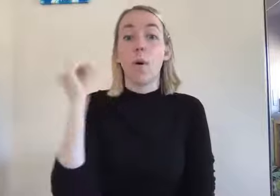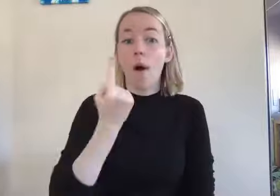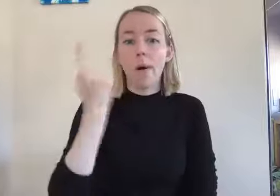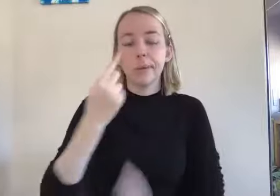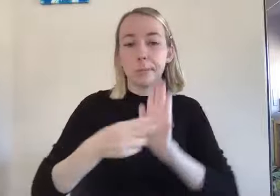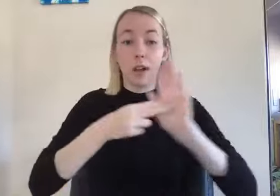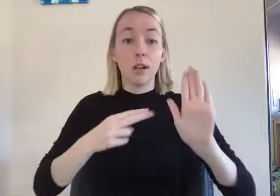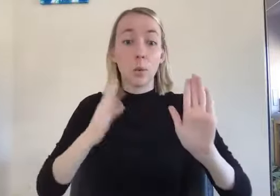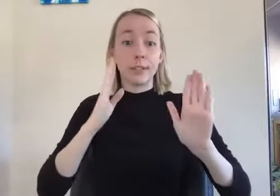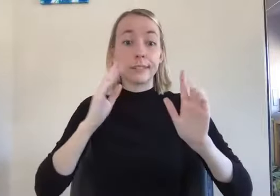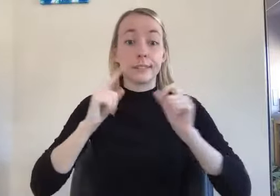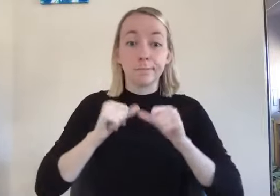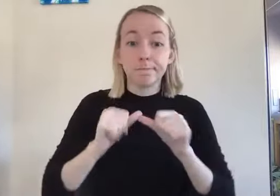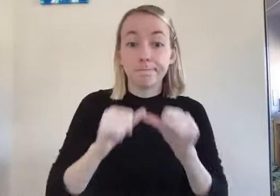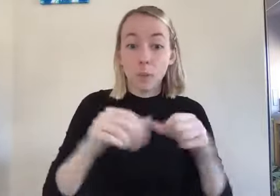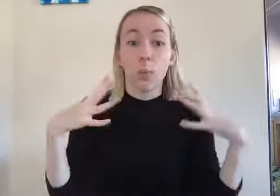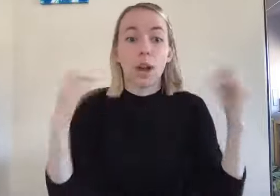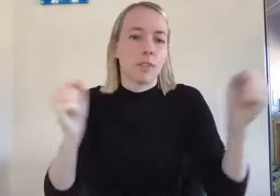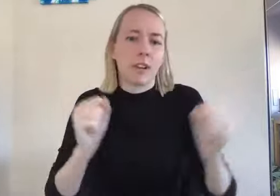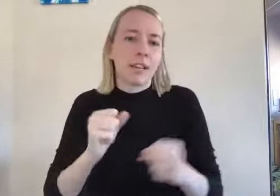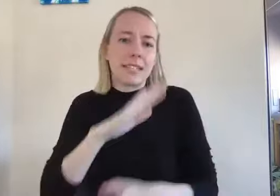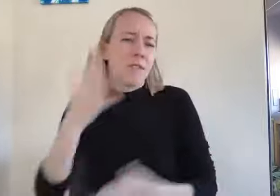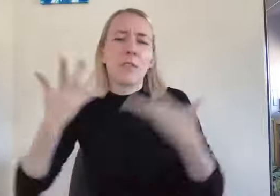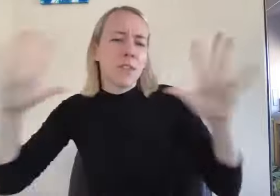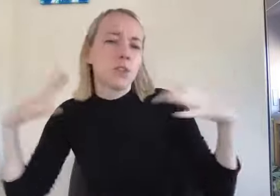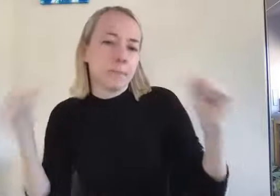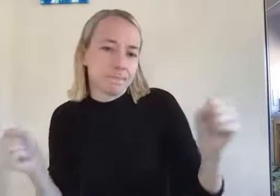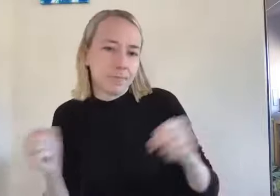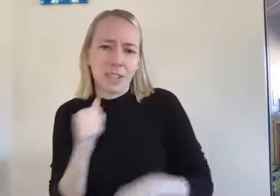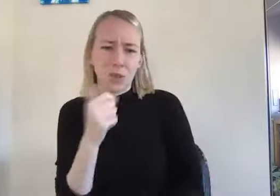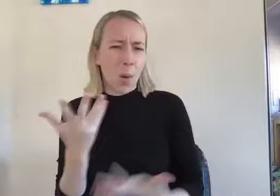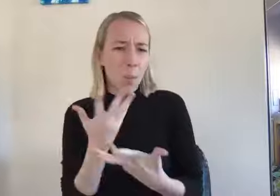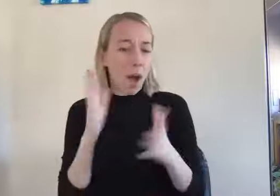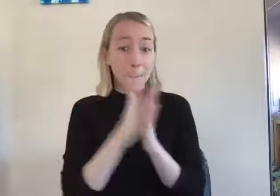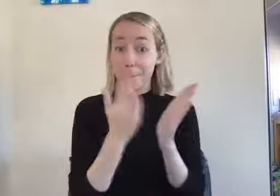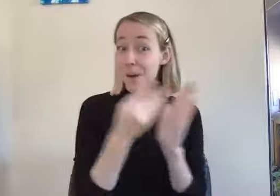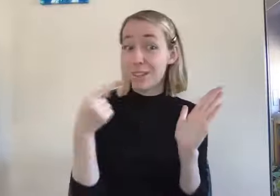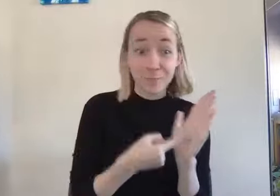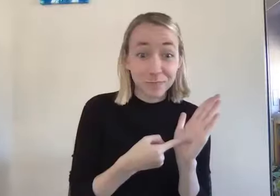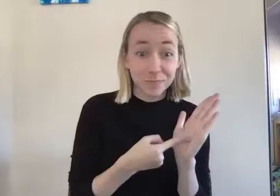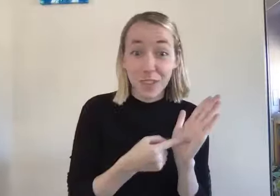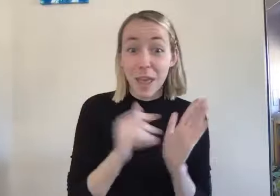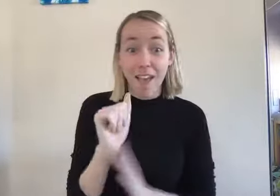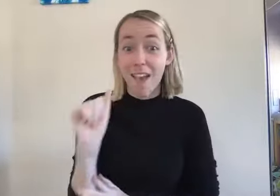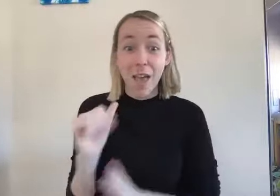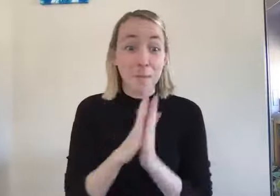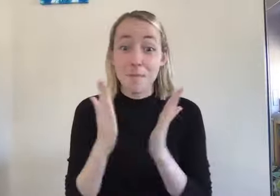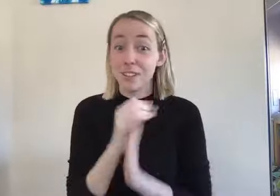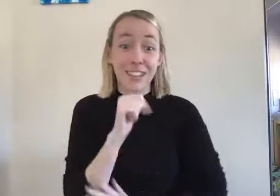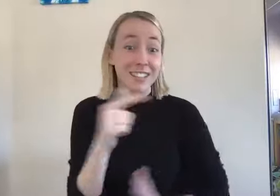always be recovering. You'll never be recovered. And it's interesting. That's not what our literature says. That's not what the Big Book